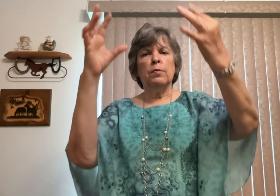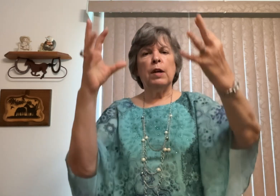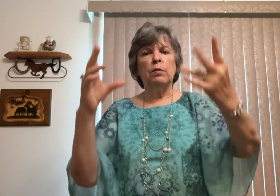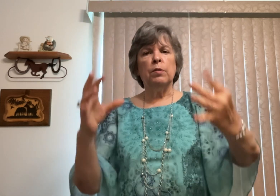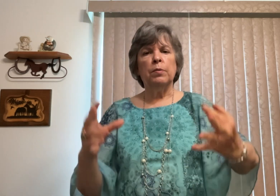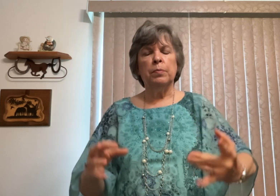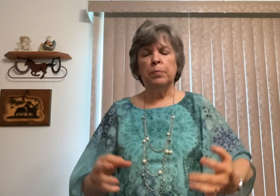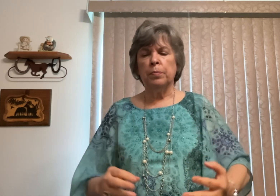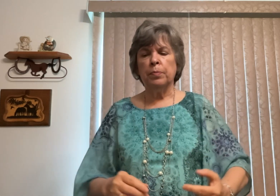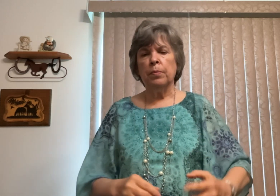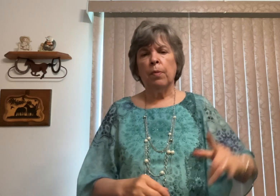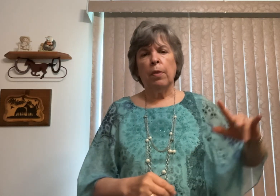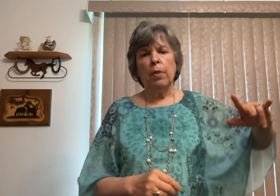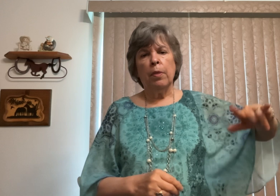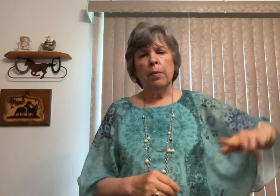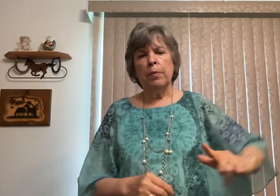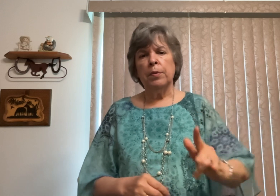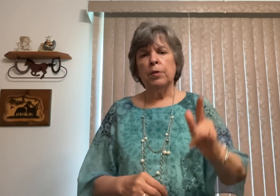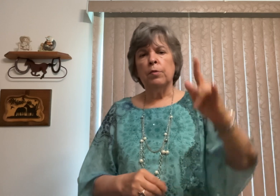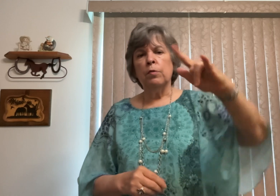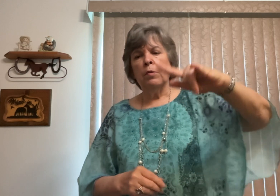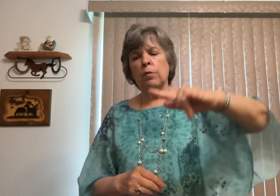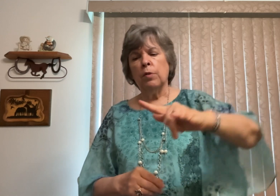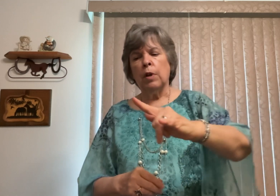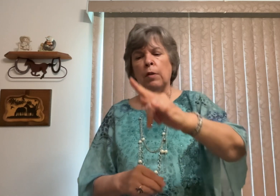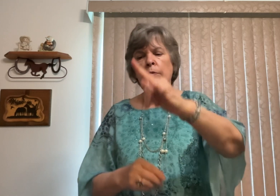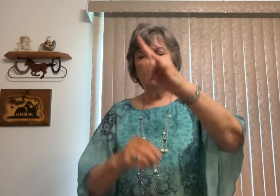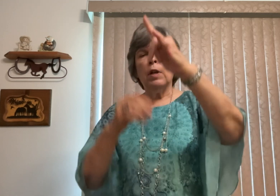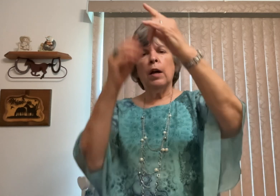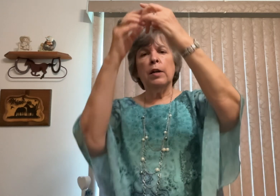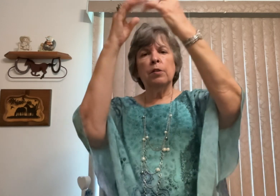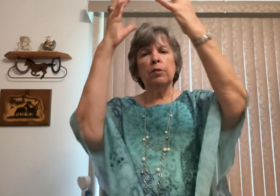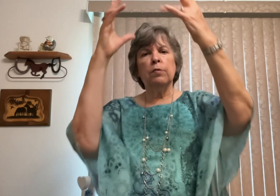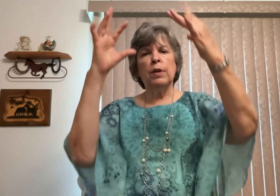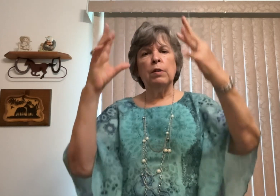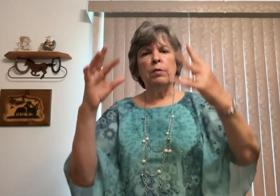fountain. So I fly to the fountain.